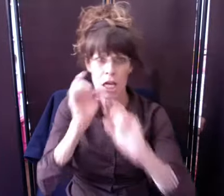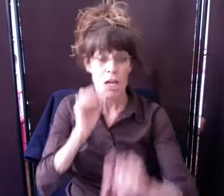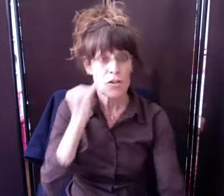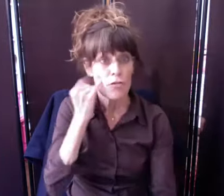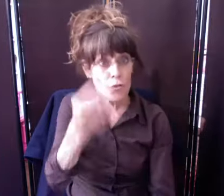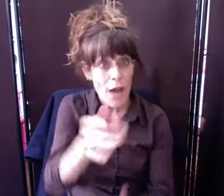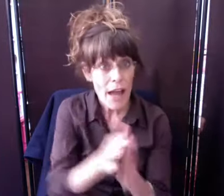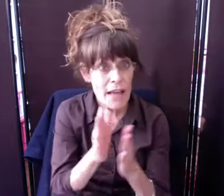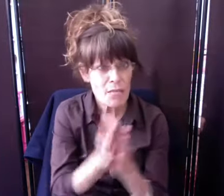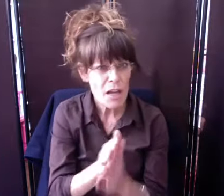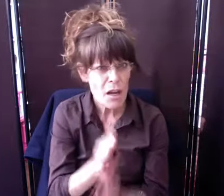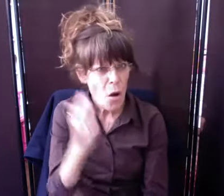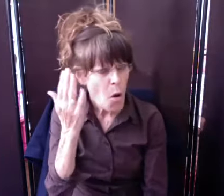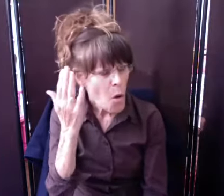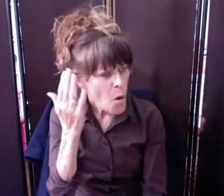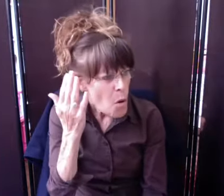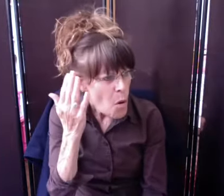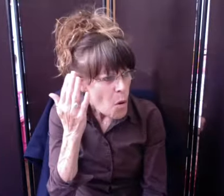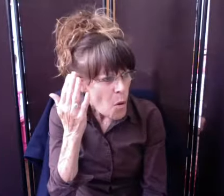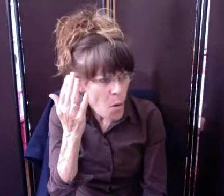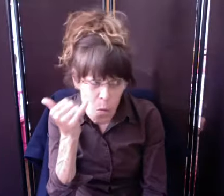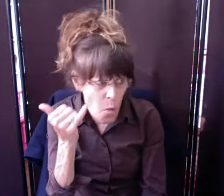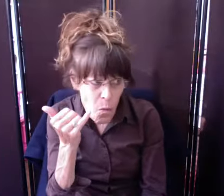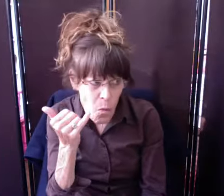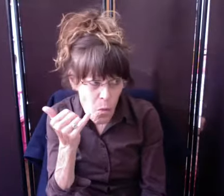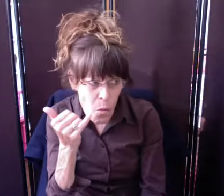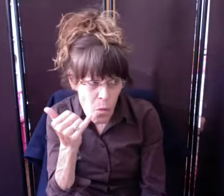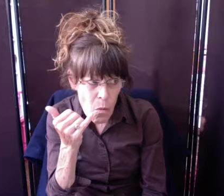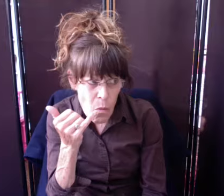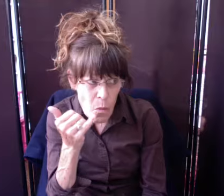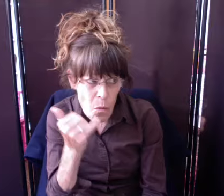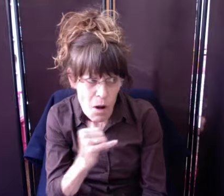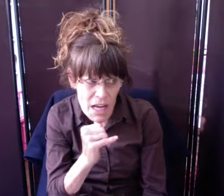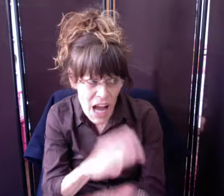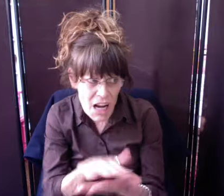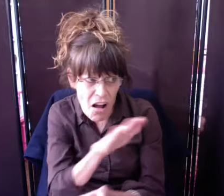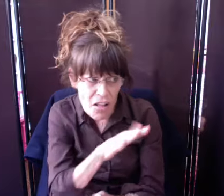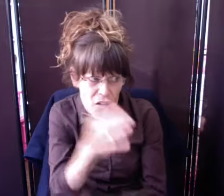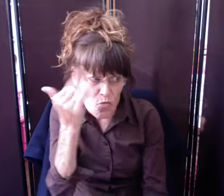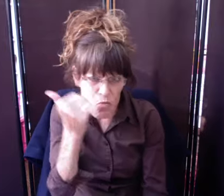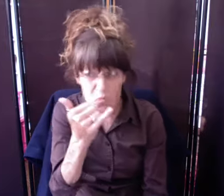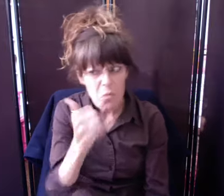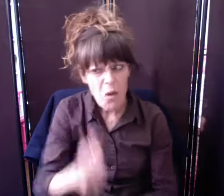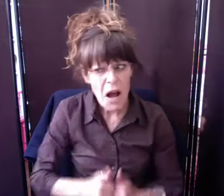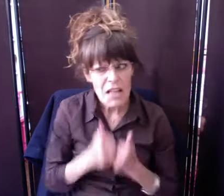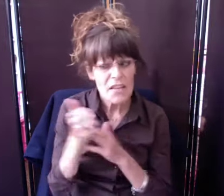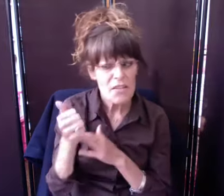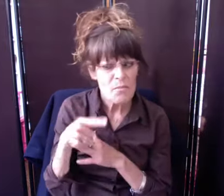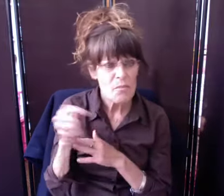Katya, why haven't you completed school? Why do you live in this apartment without electricity? Why do you have a boyfriend that beats you?